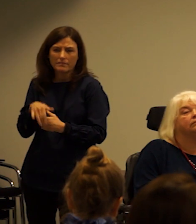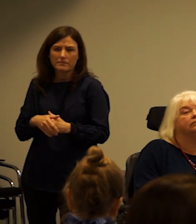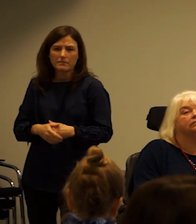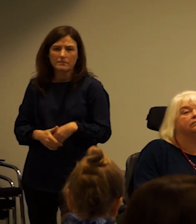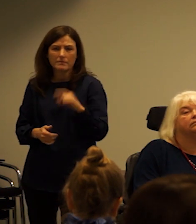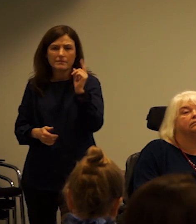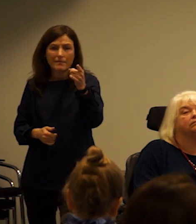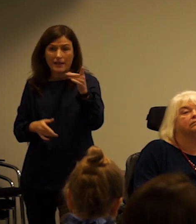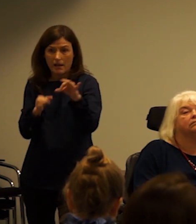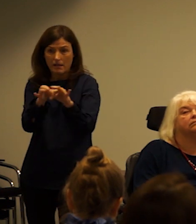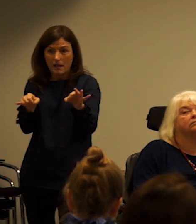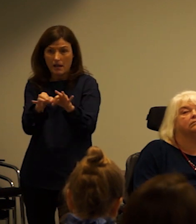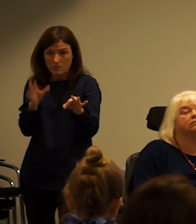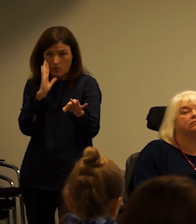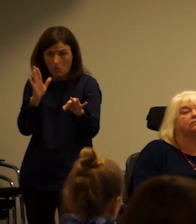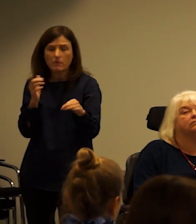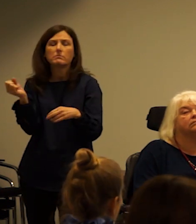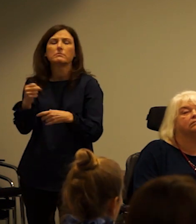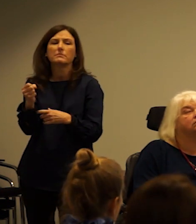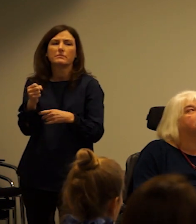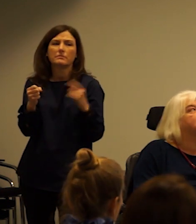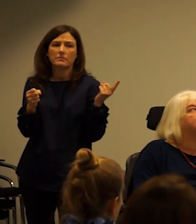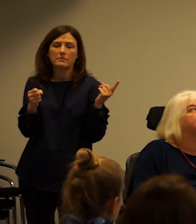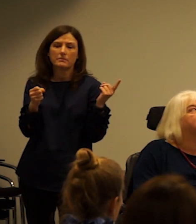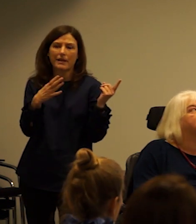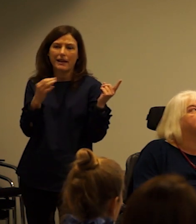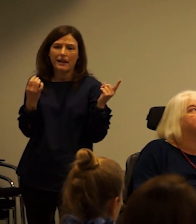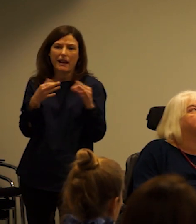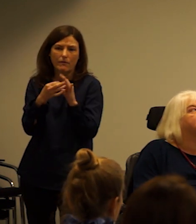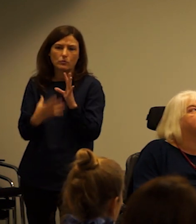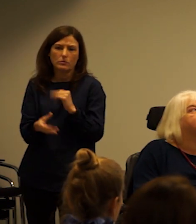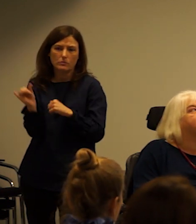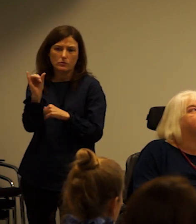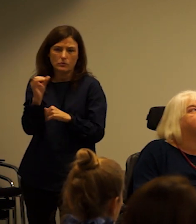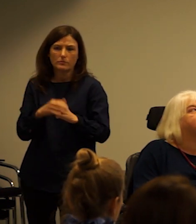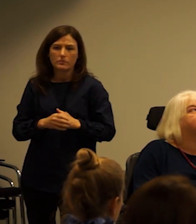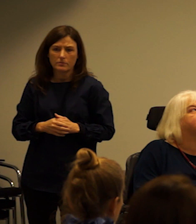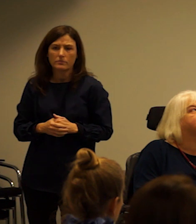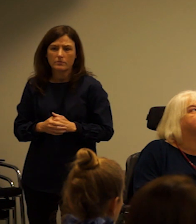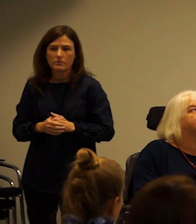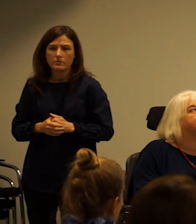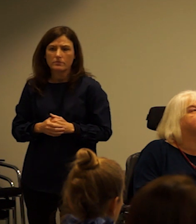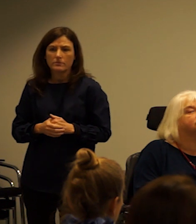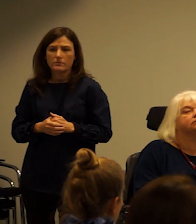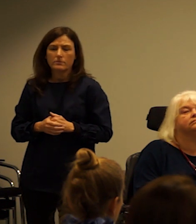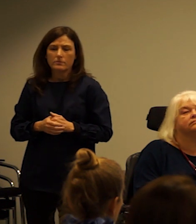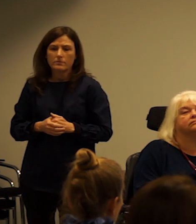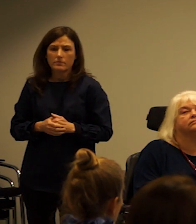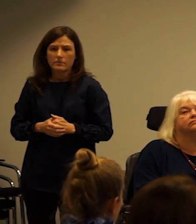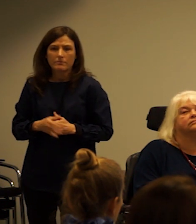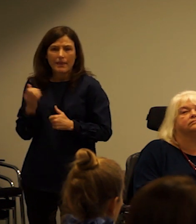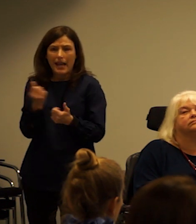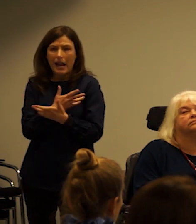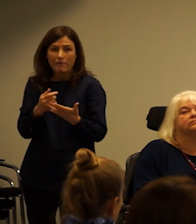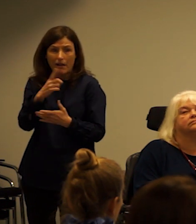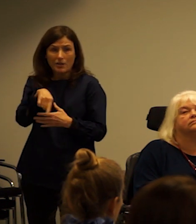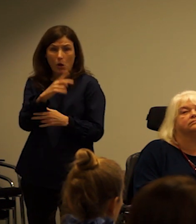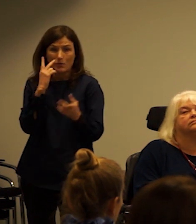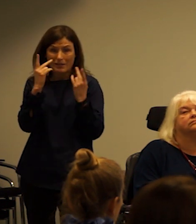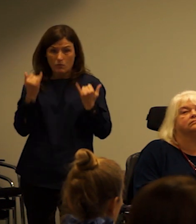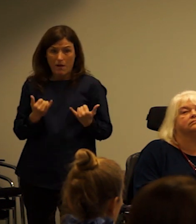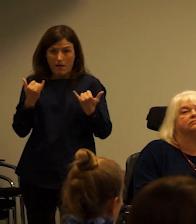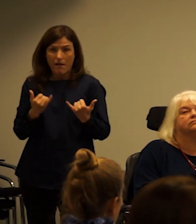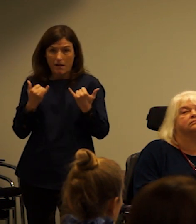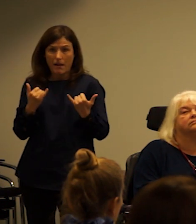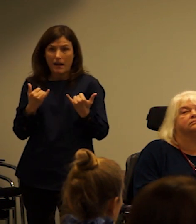it be captioned? Yeah. Yes. Well, and we have the interpreters. Yeah. So. Everything that you guys see here right